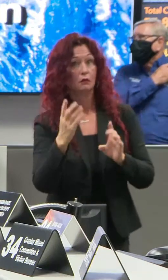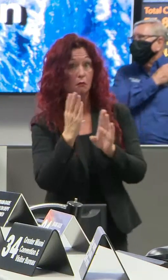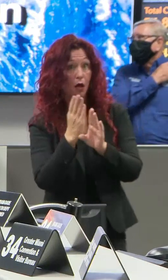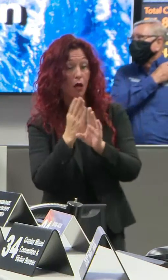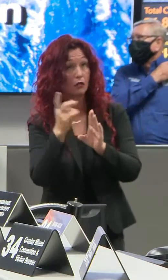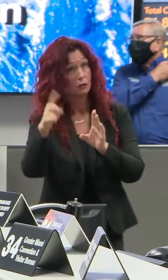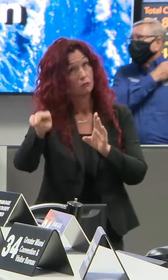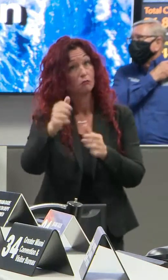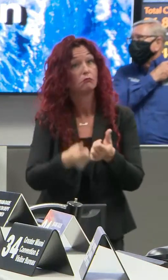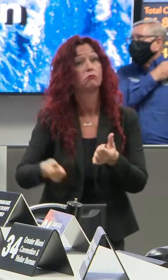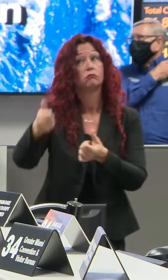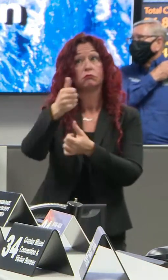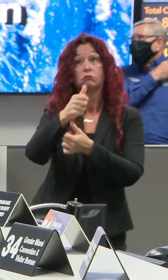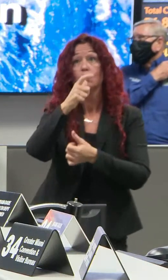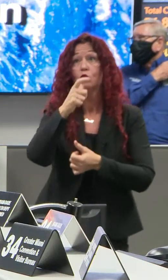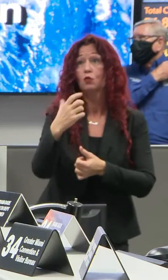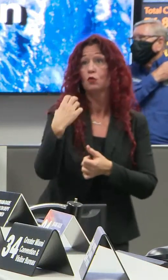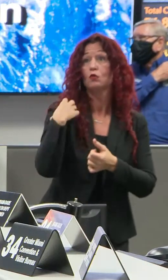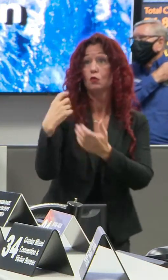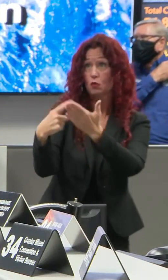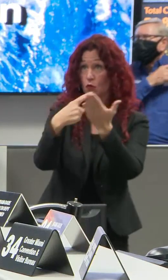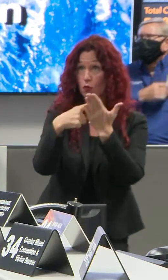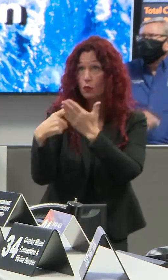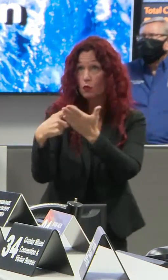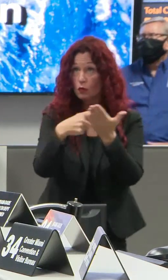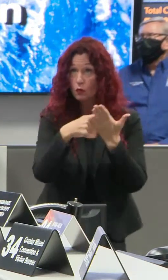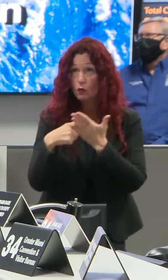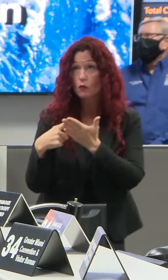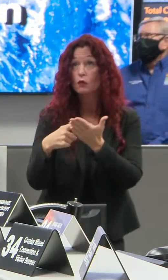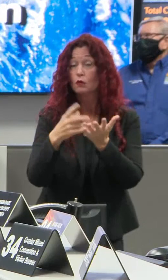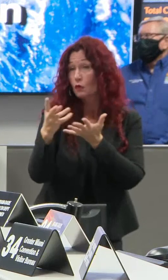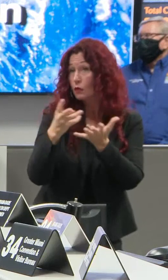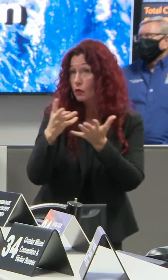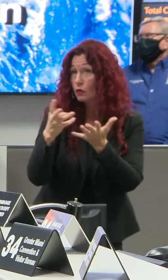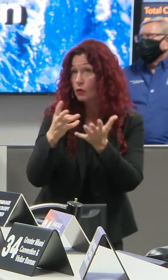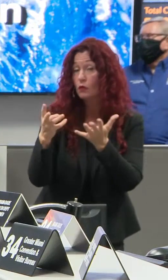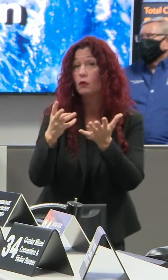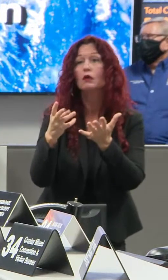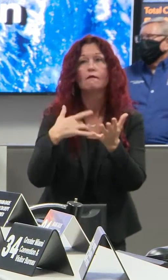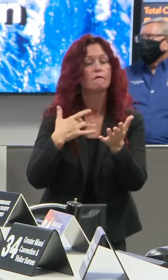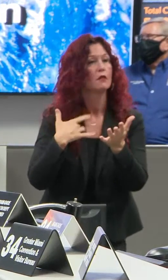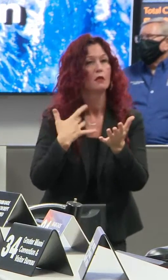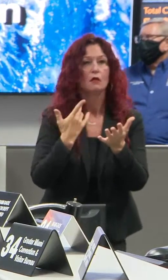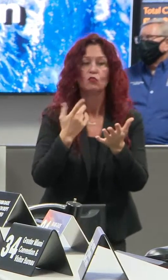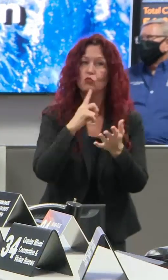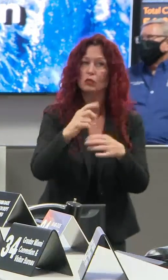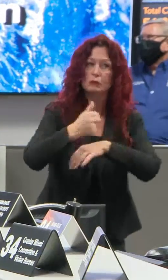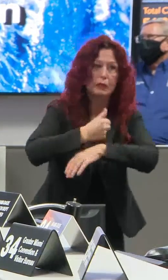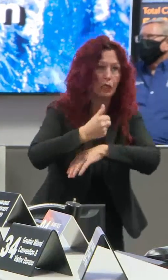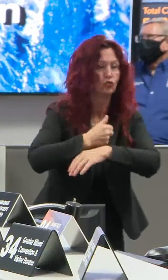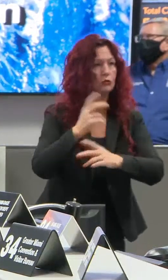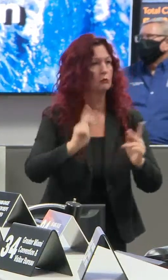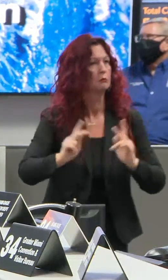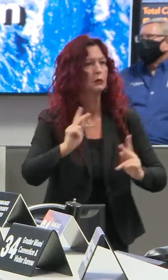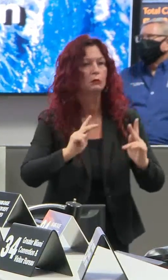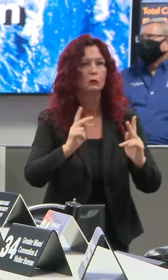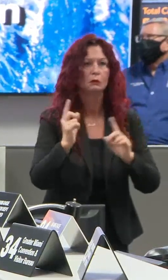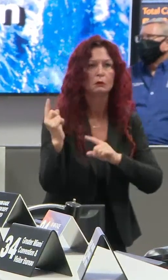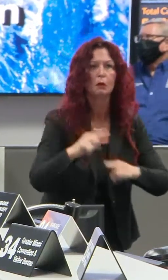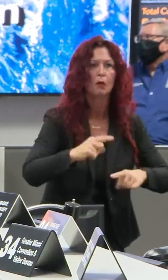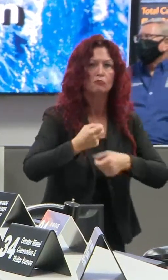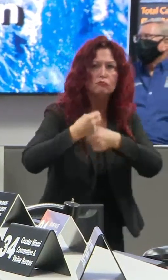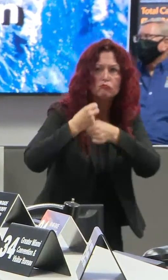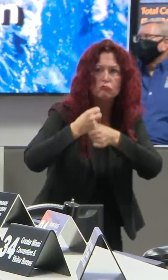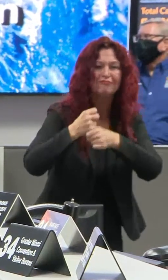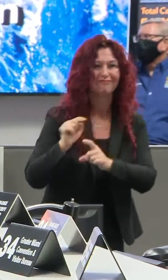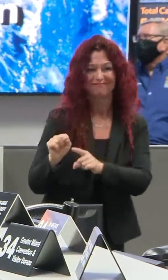What I do is, it's a risk-reward decision, and I thought that at that time, the